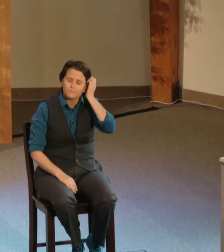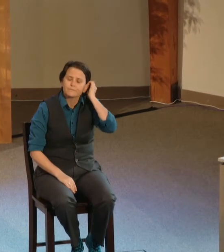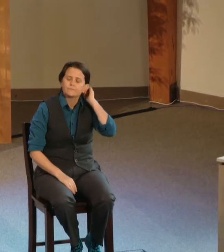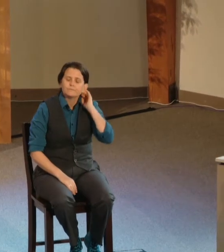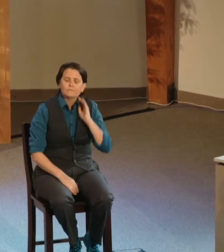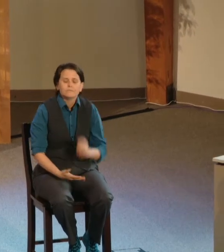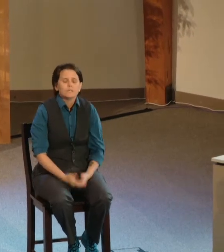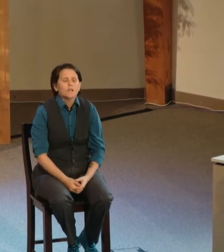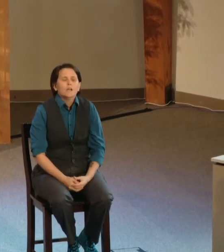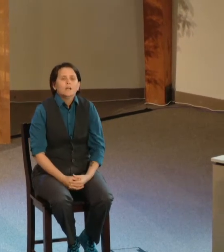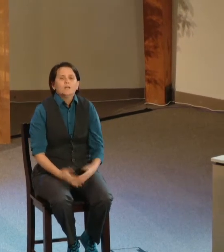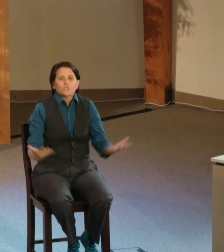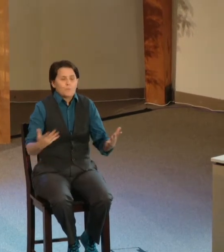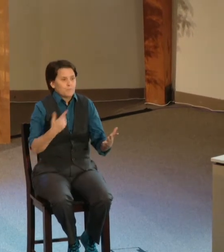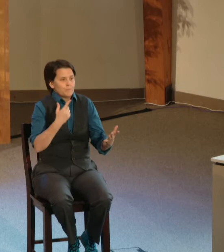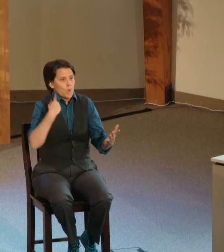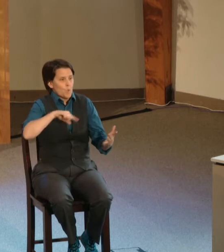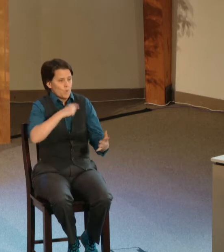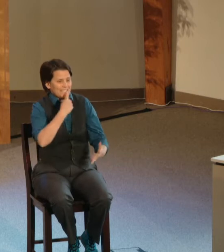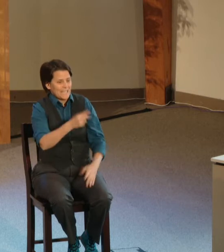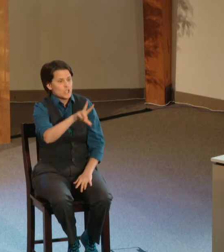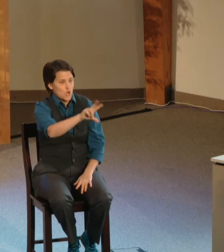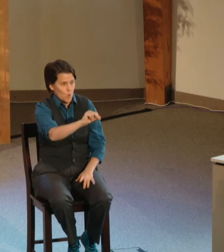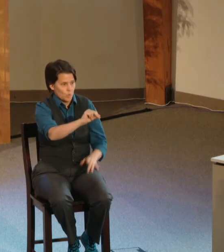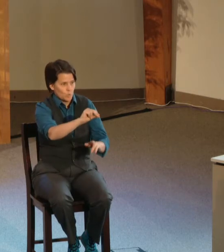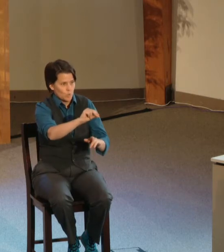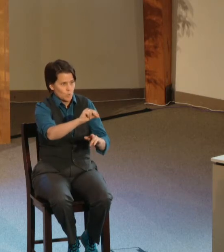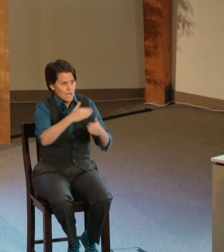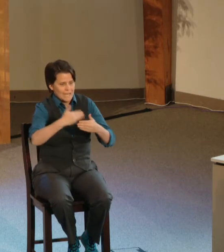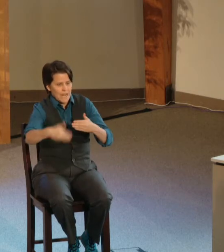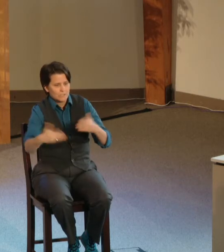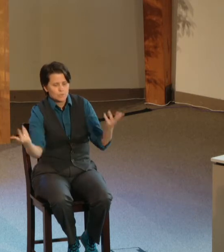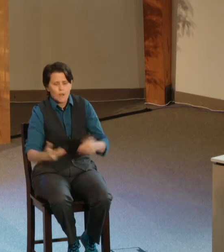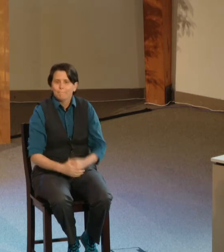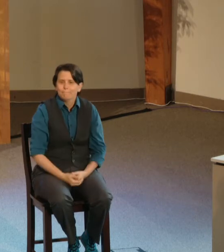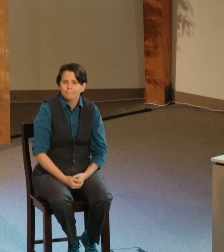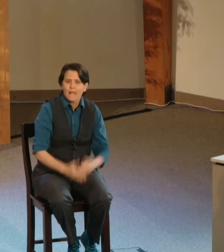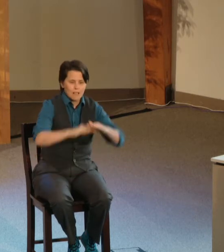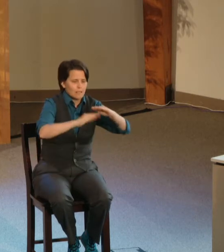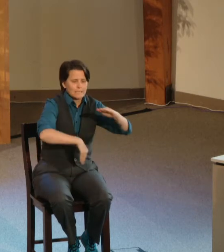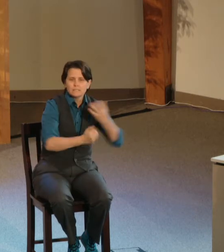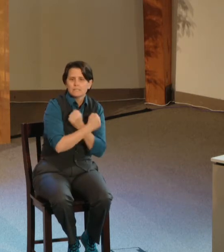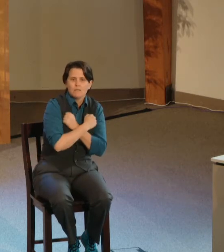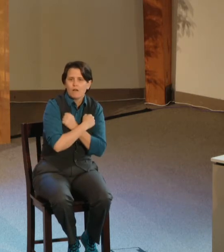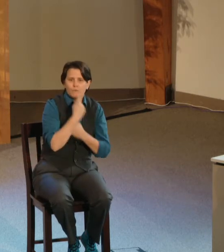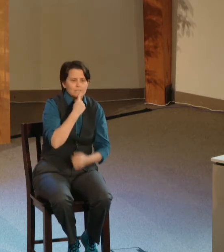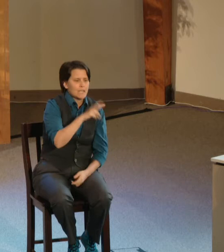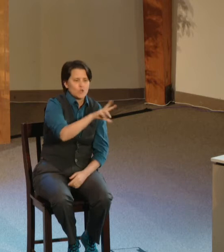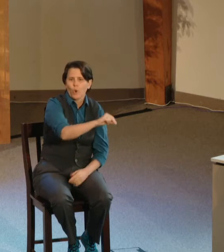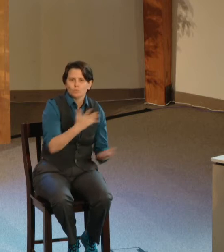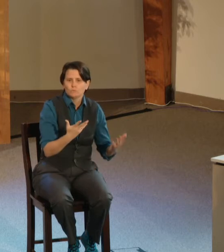So what happens once we say no to anything less than love? Once we awaken to the injustices in